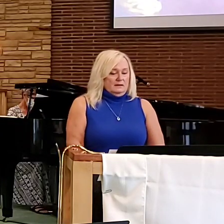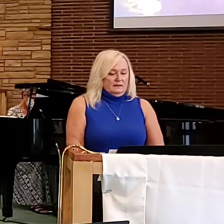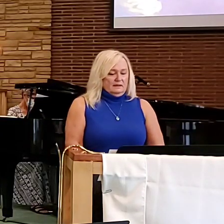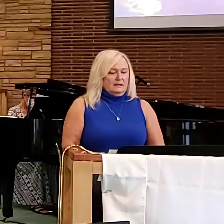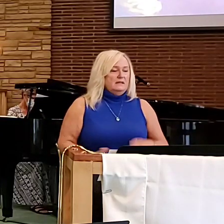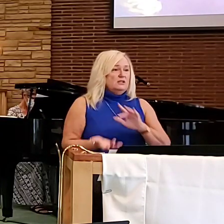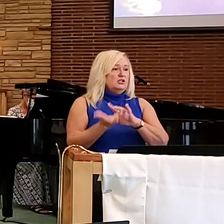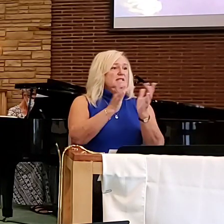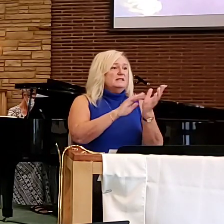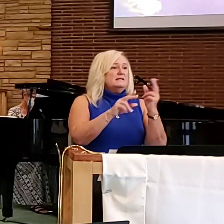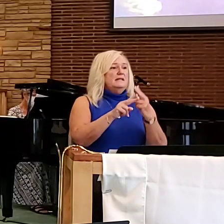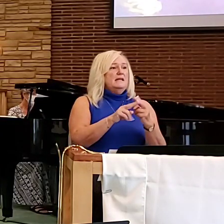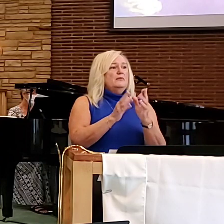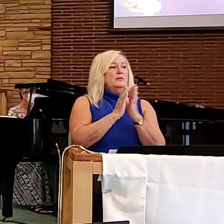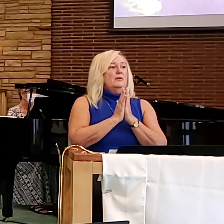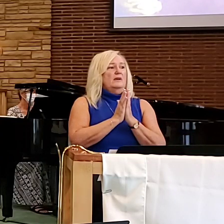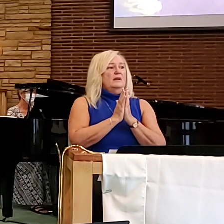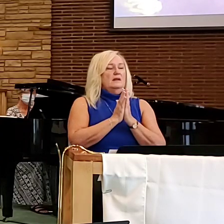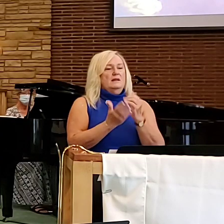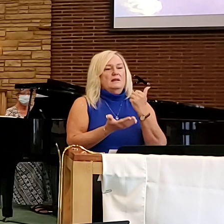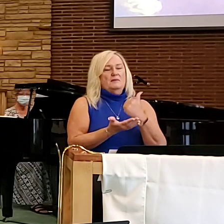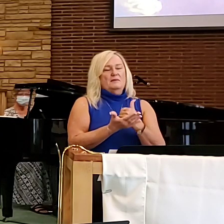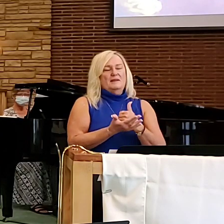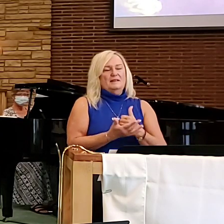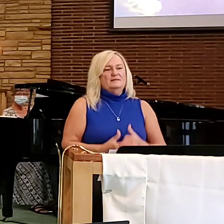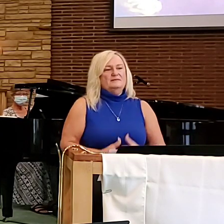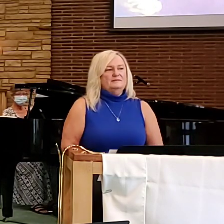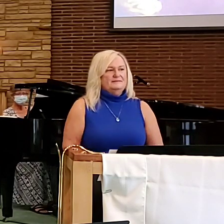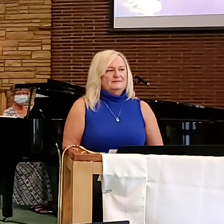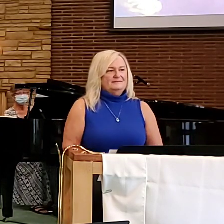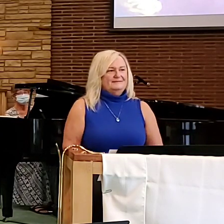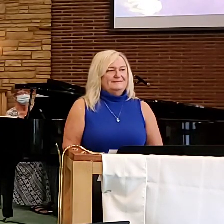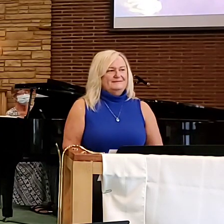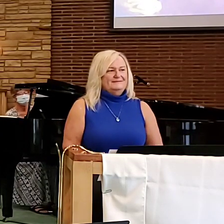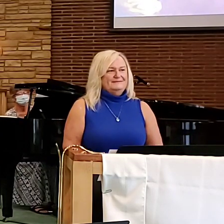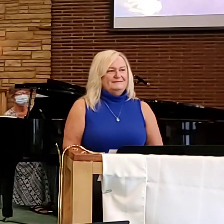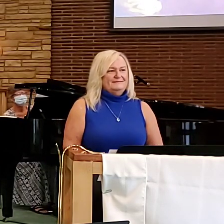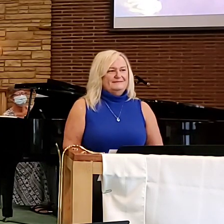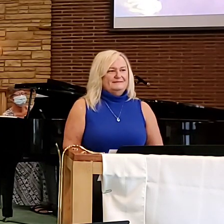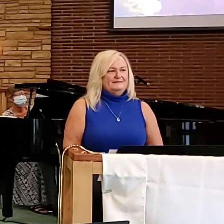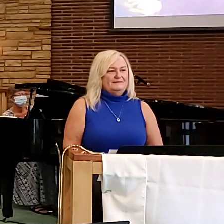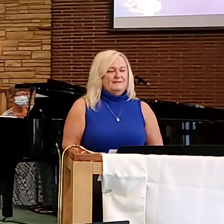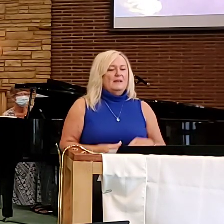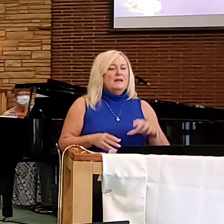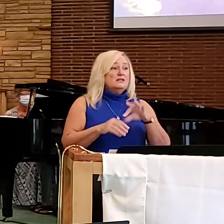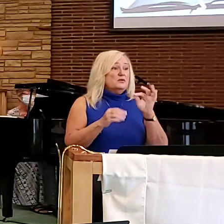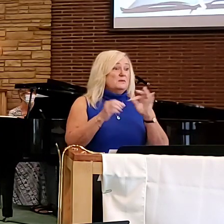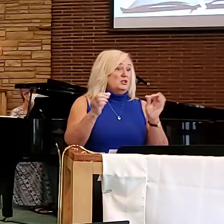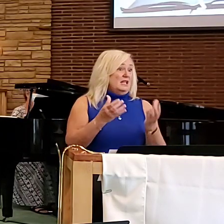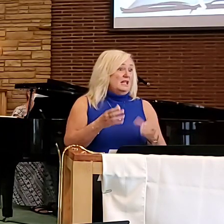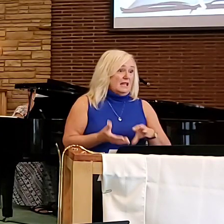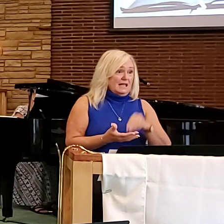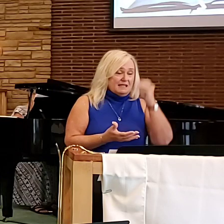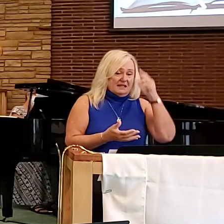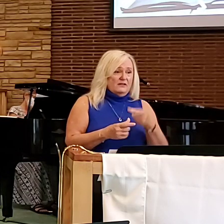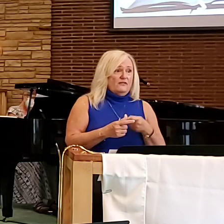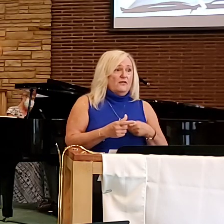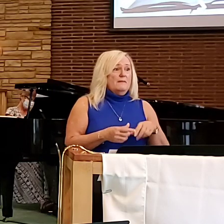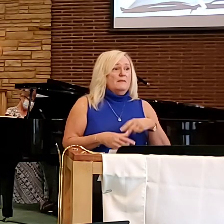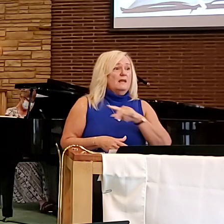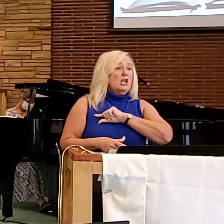In Jesus' name we pray. Amen. Our scripture lesson comes from the